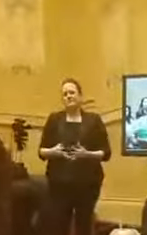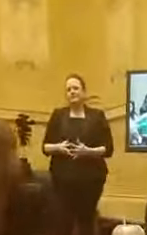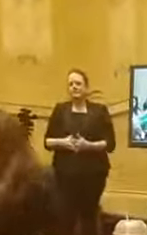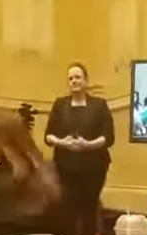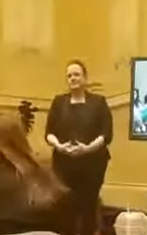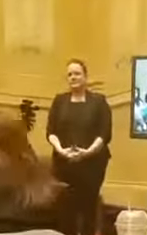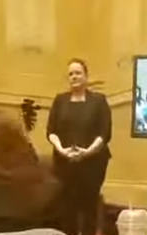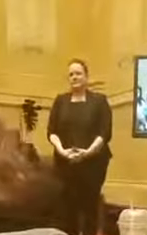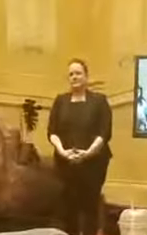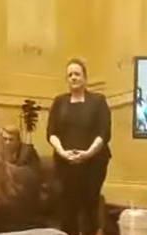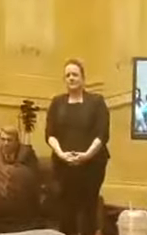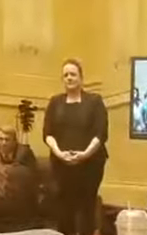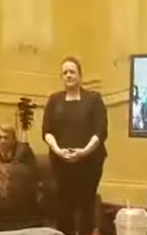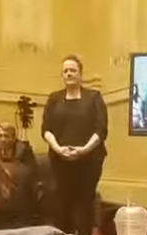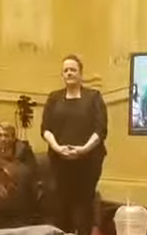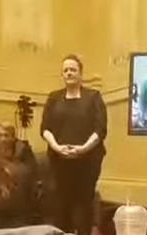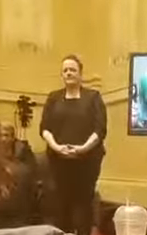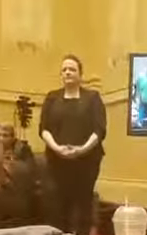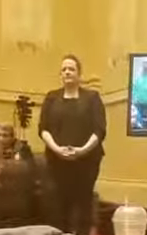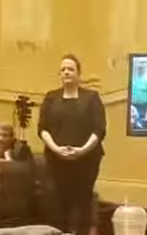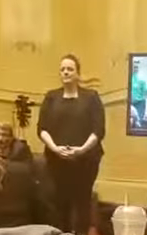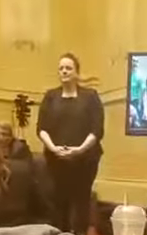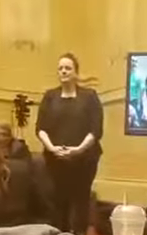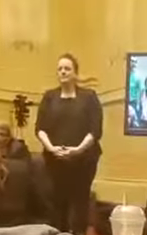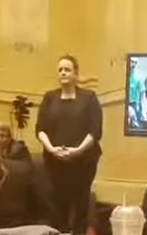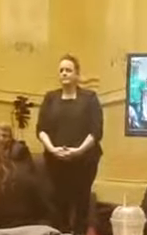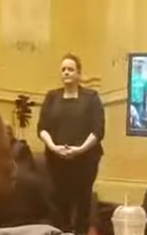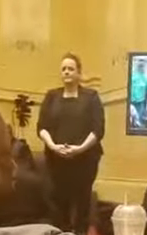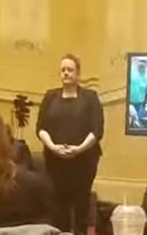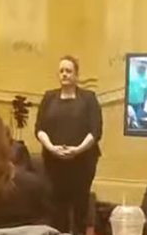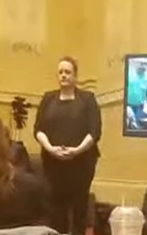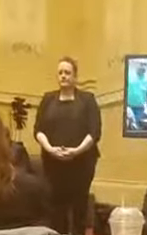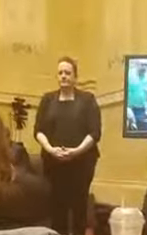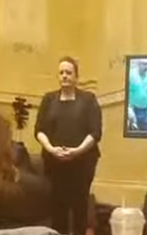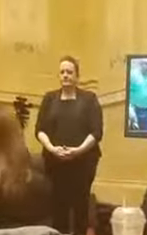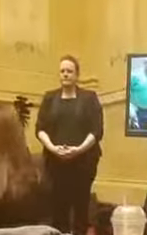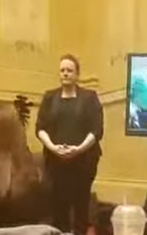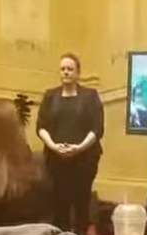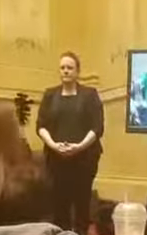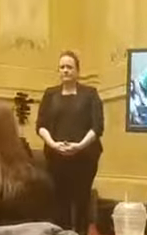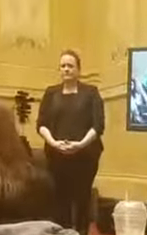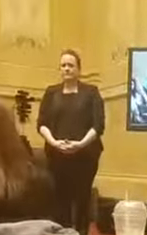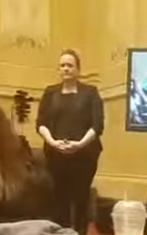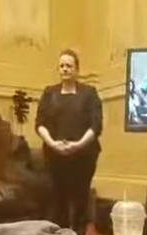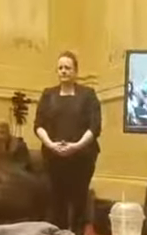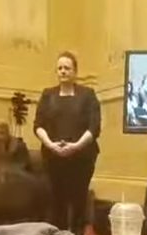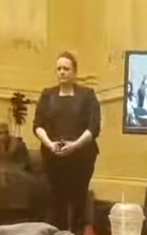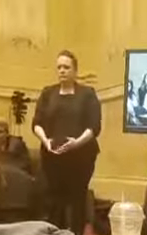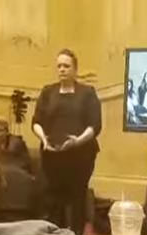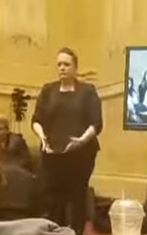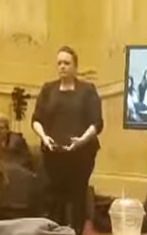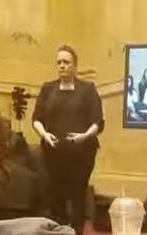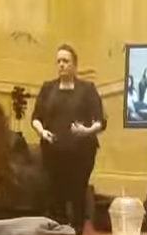what we hear most from the community, is that access to communication is ineffective, especially in medical situations.